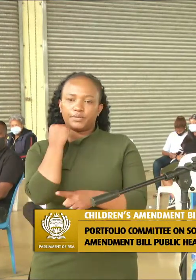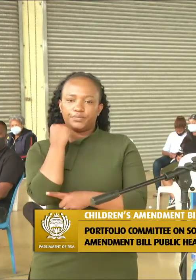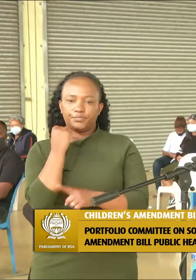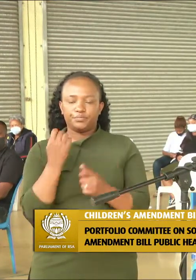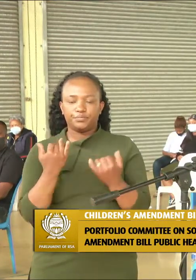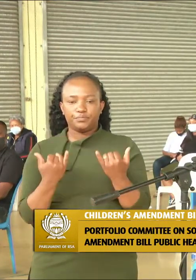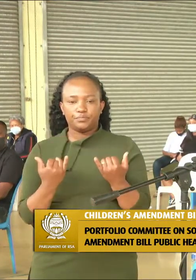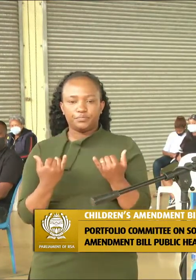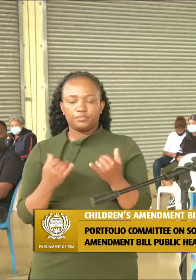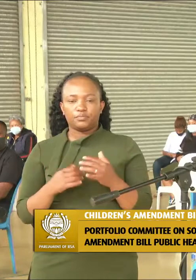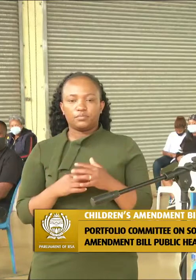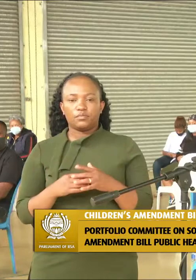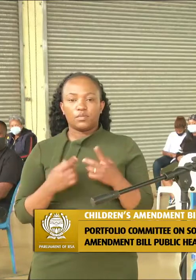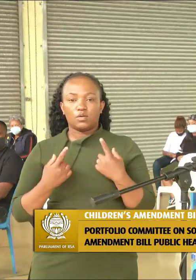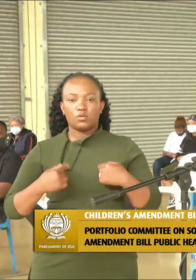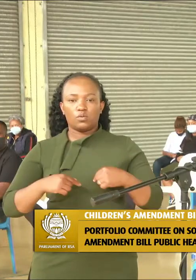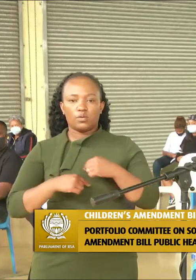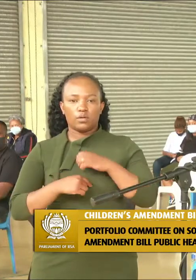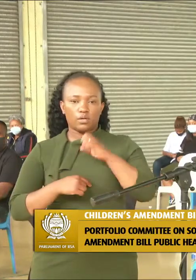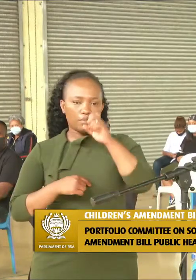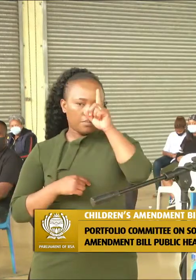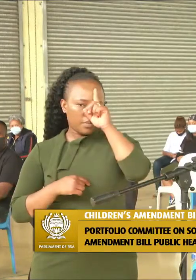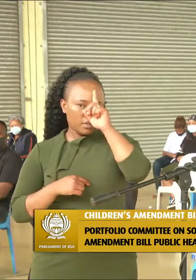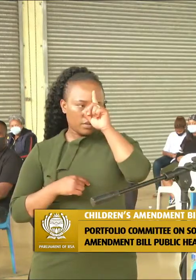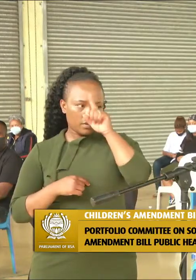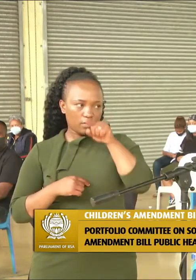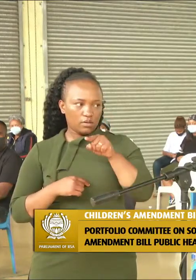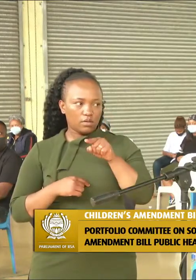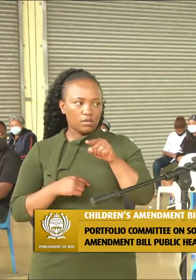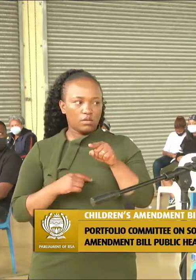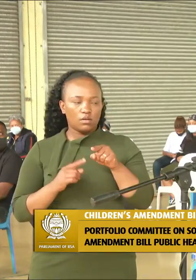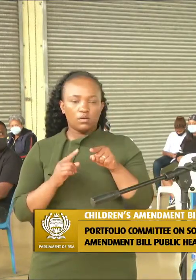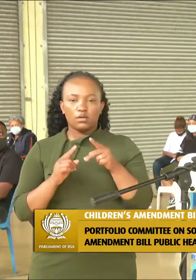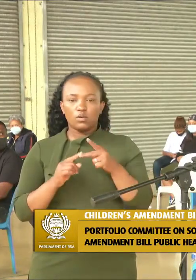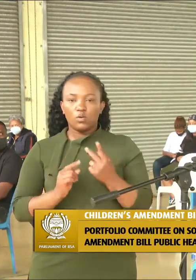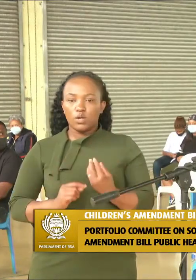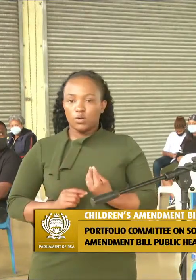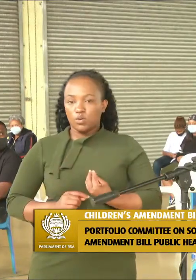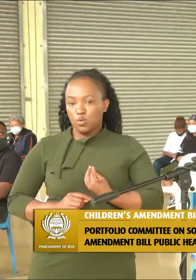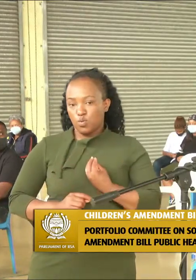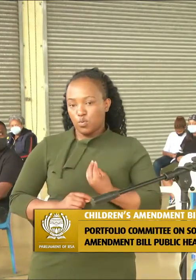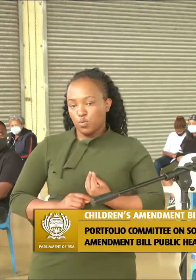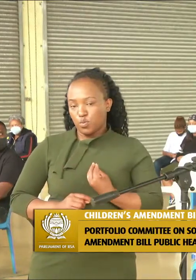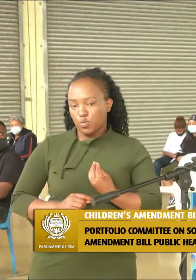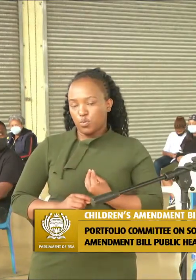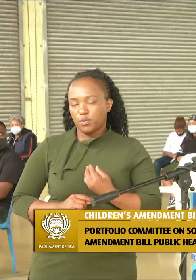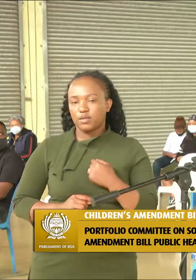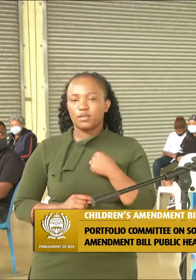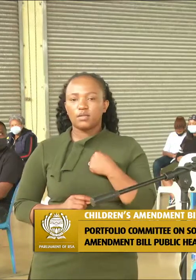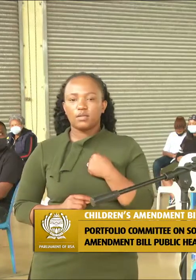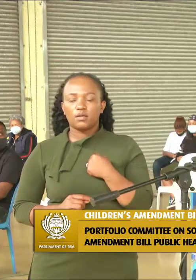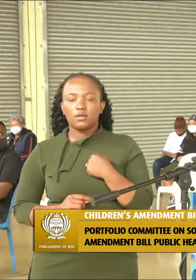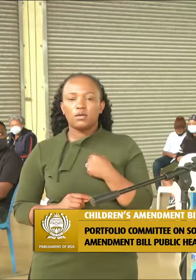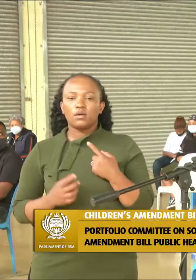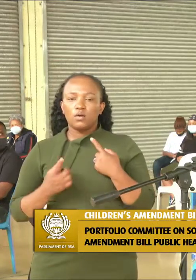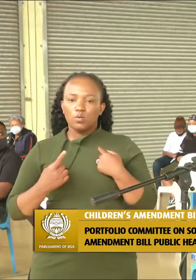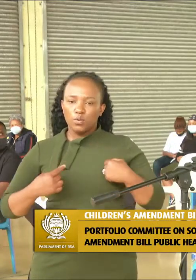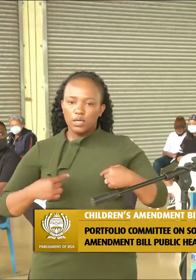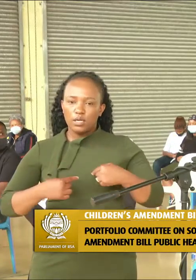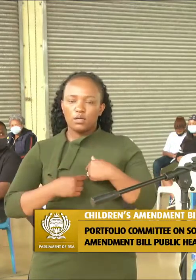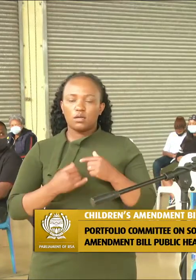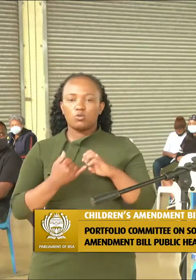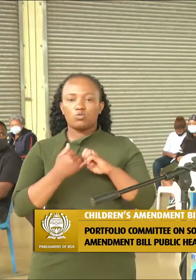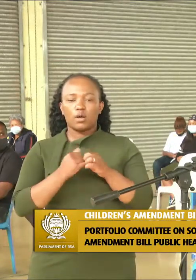njengabantu abamnyama esisabasha youth if I may say siyaz develop